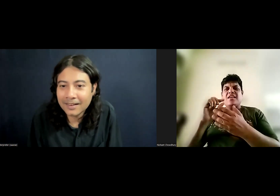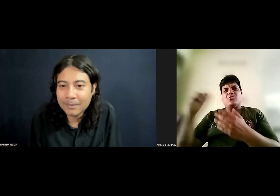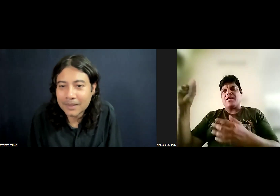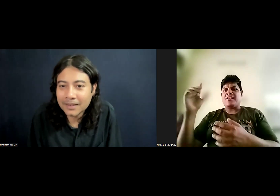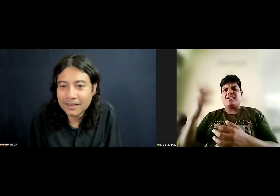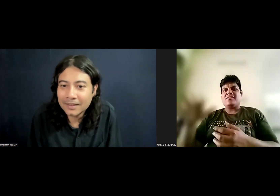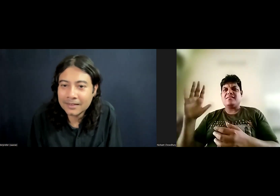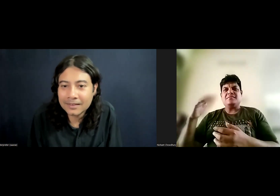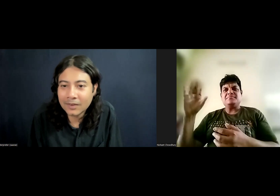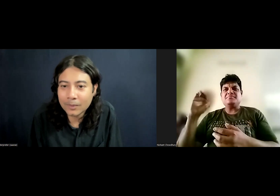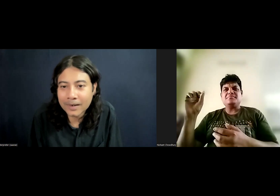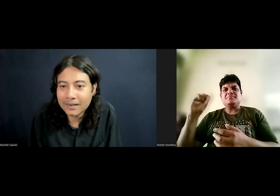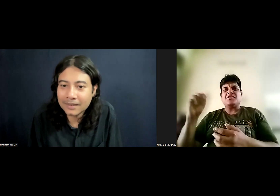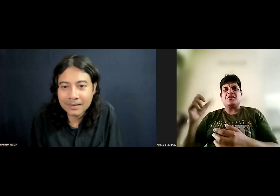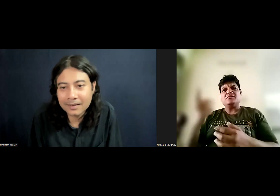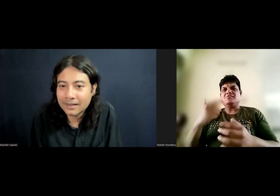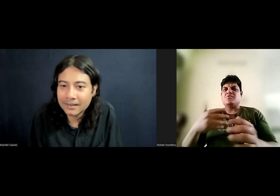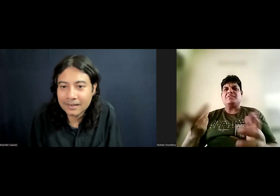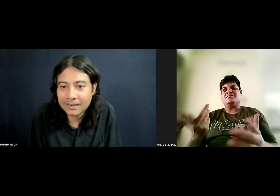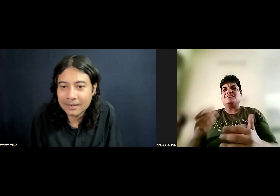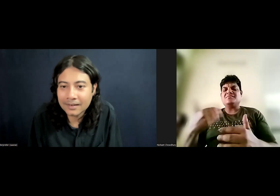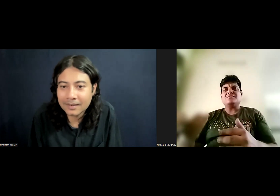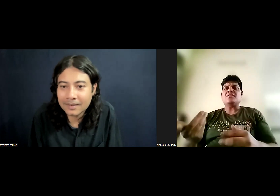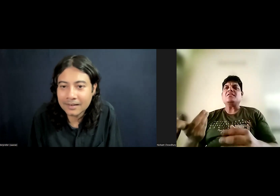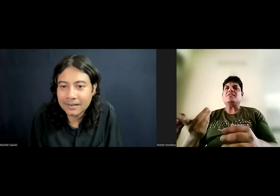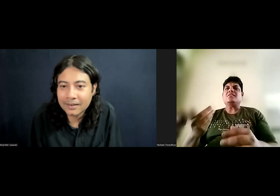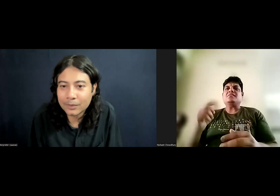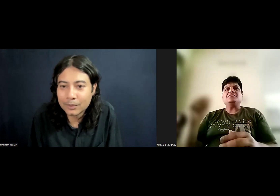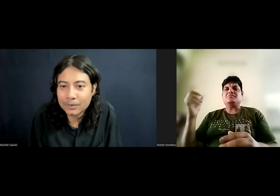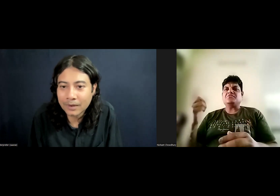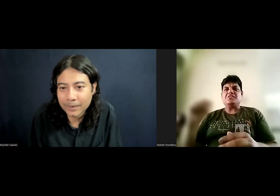It is like a monthly thing. It's automatically